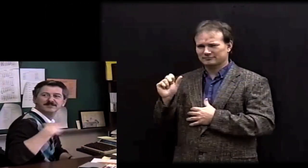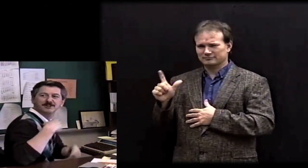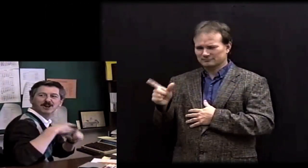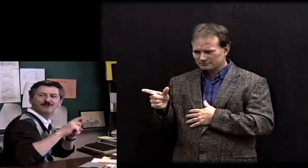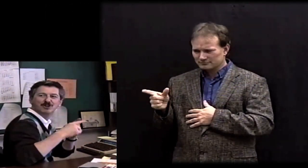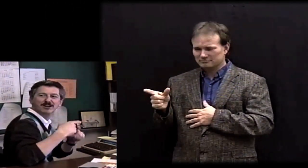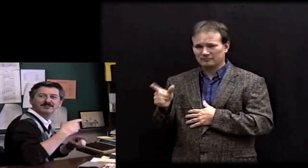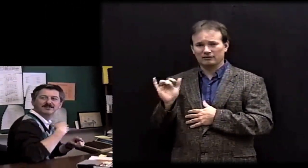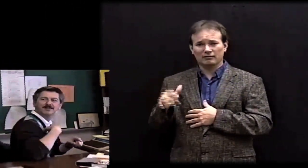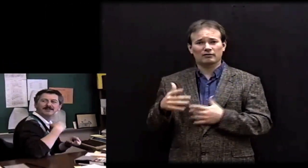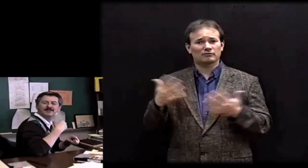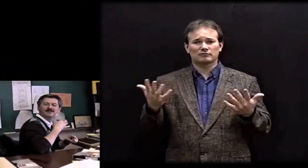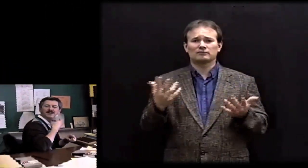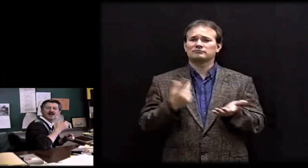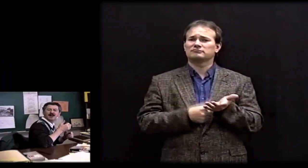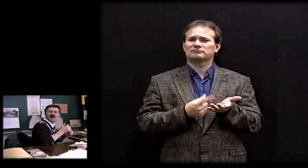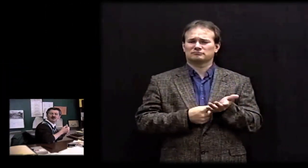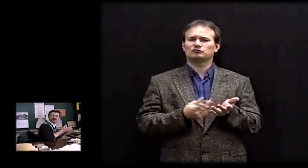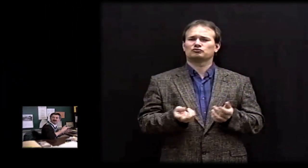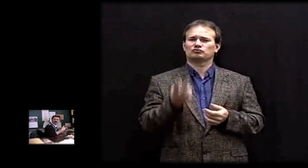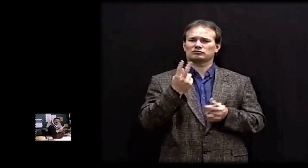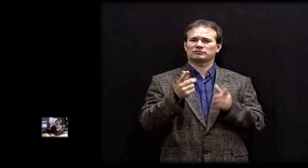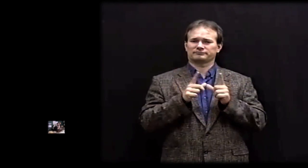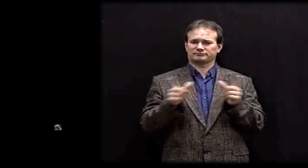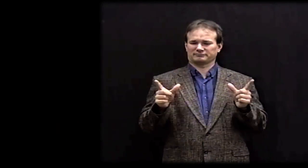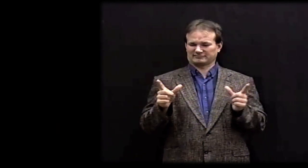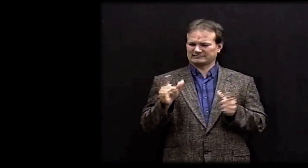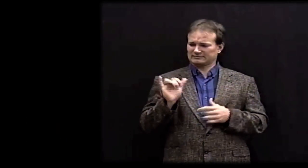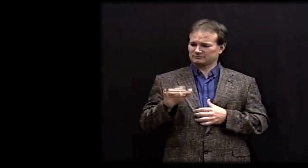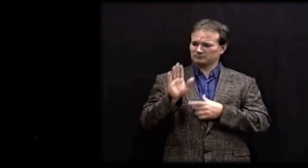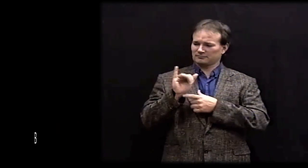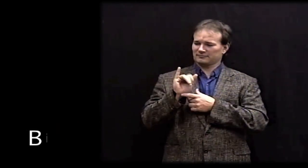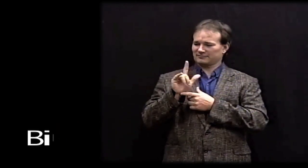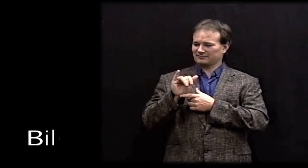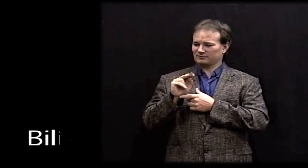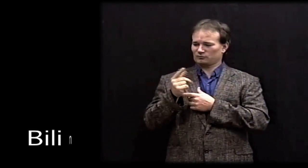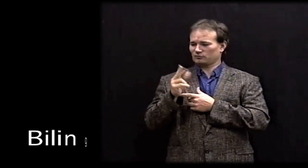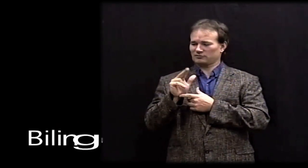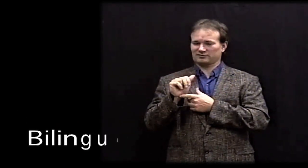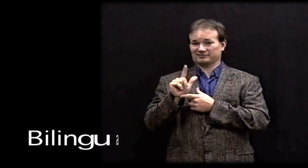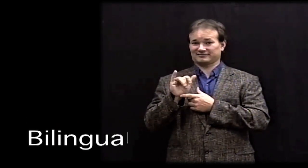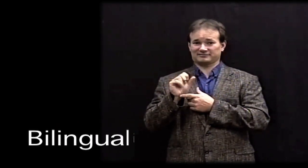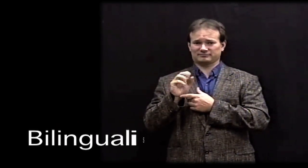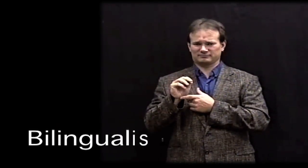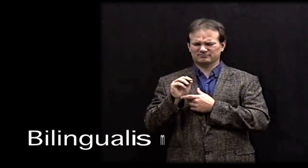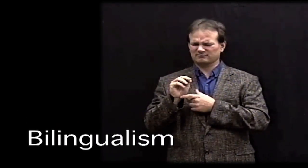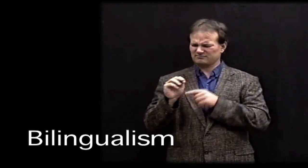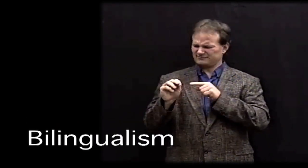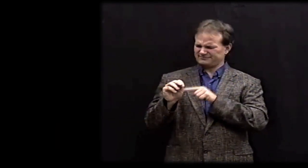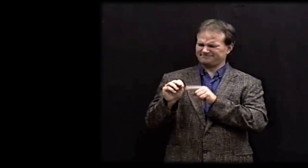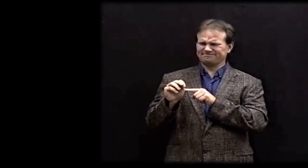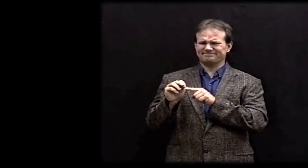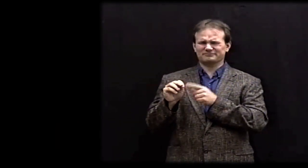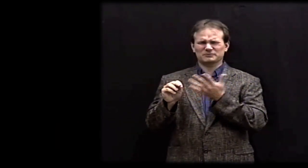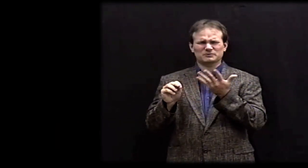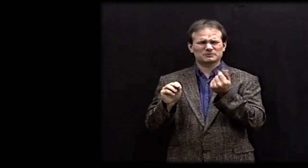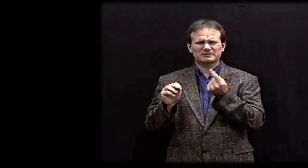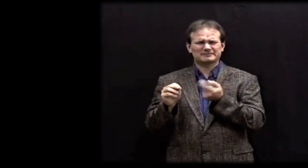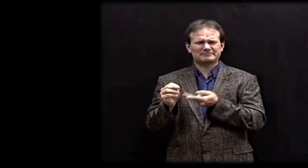TTY, which is a telecommunication device for the deaf, and communicating to someone else in ASL. Both videos show a person